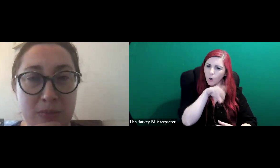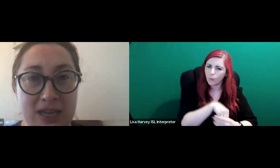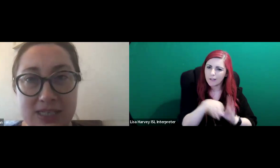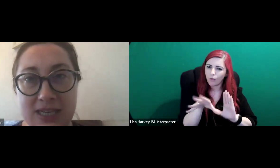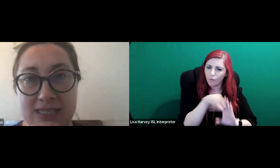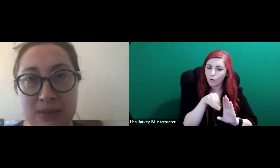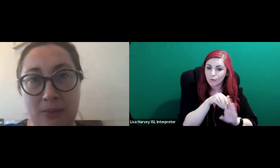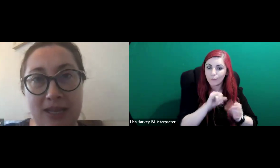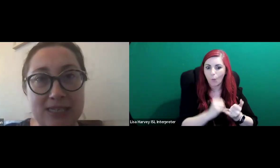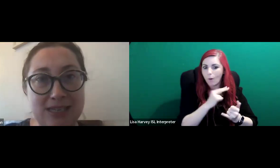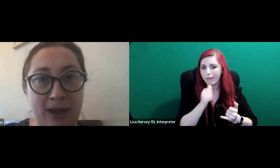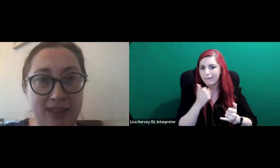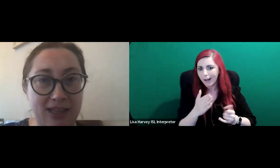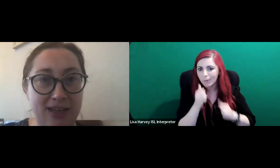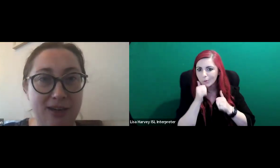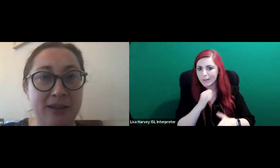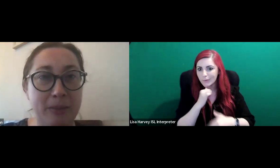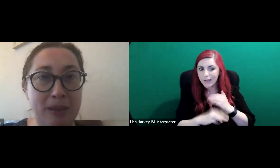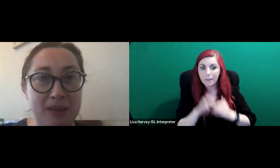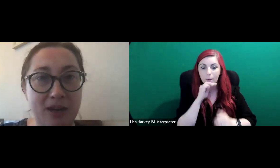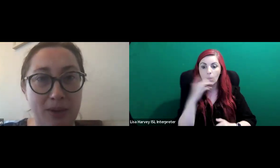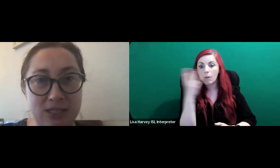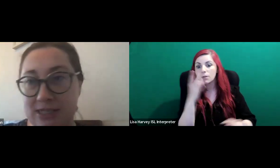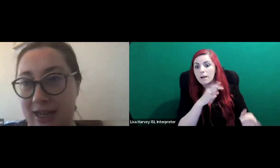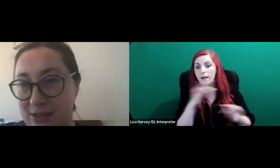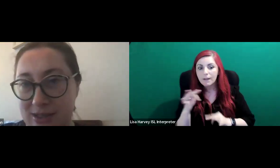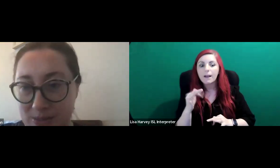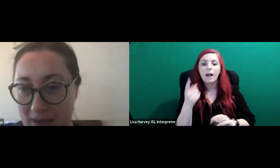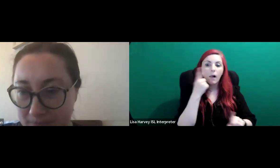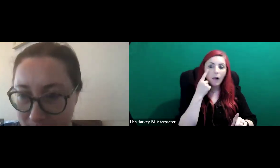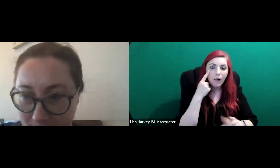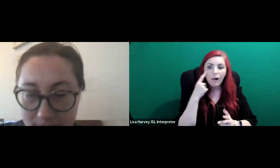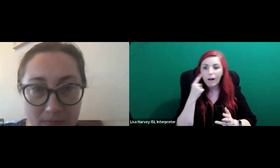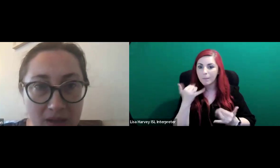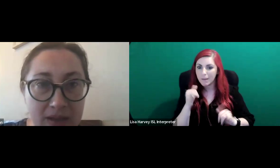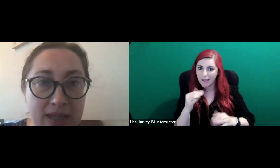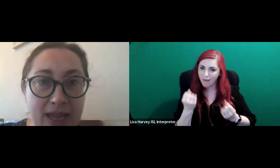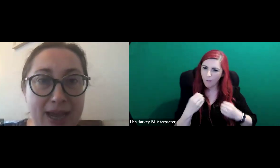those who couldn't make it today, so that when they listen back, they'll hear maybe their questions answered as well.